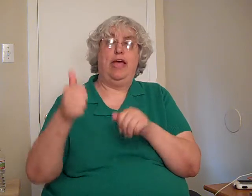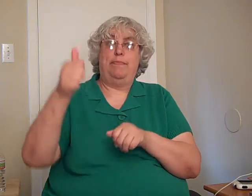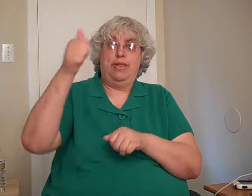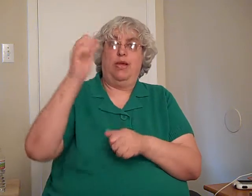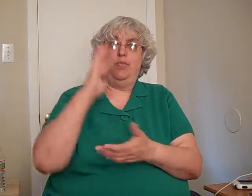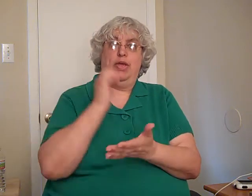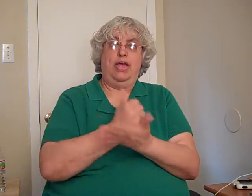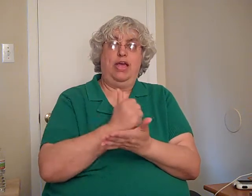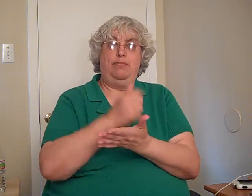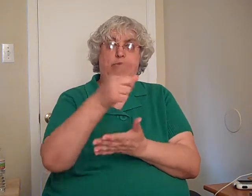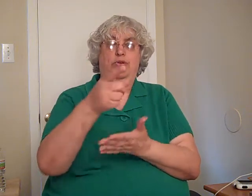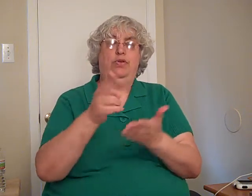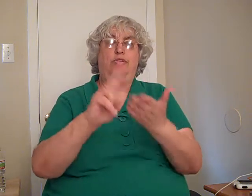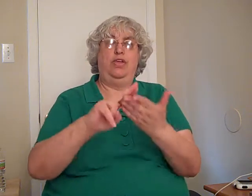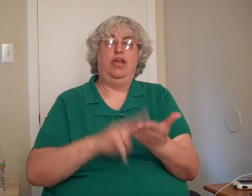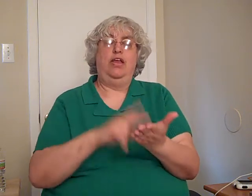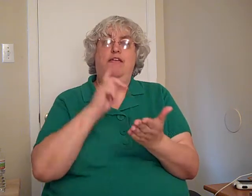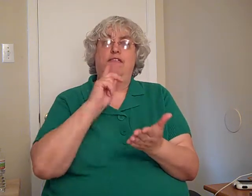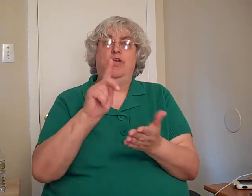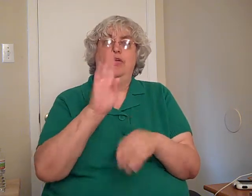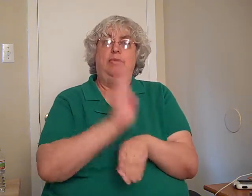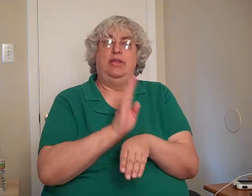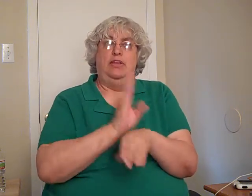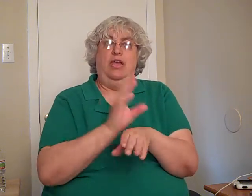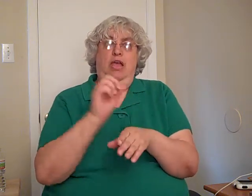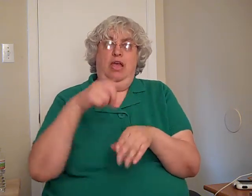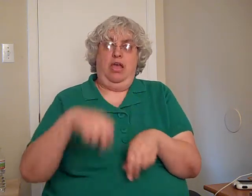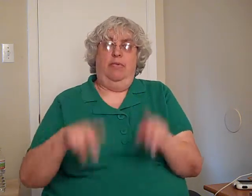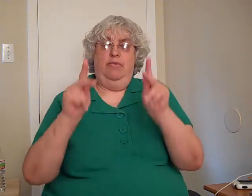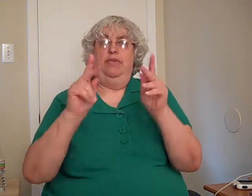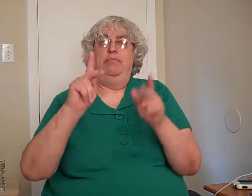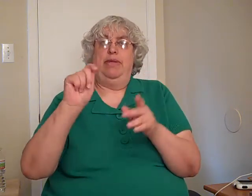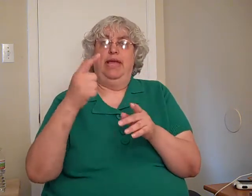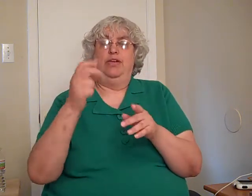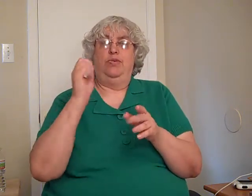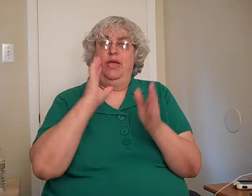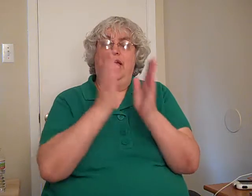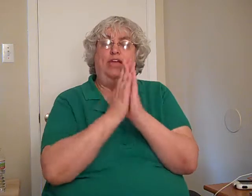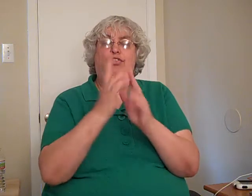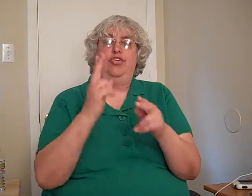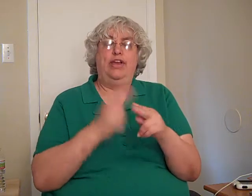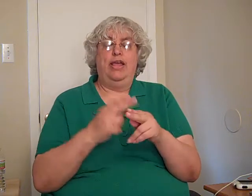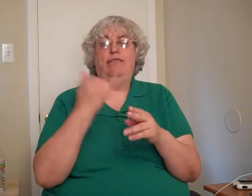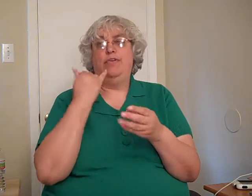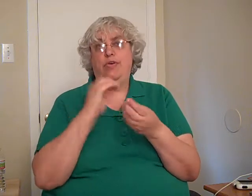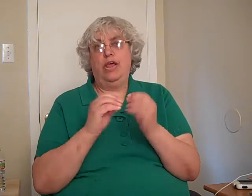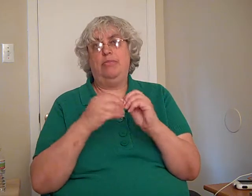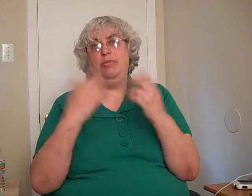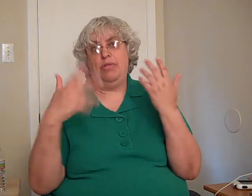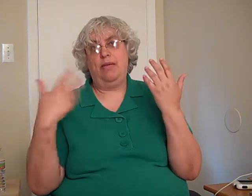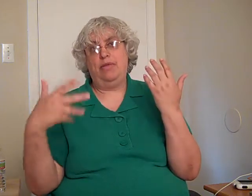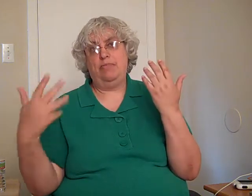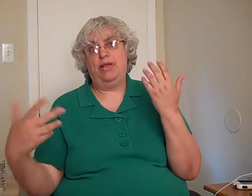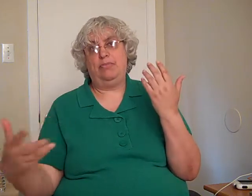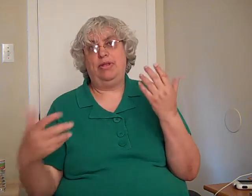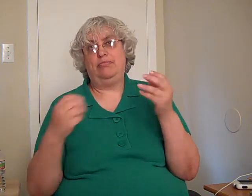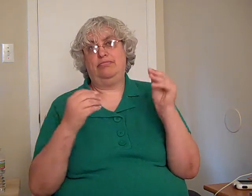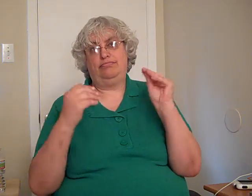when you sign up for your business opportunity, there is a page that's going to ask you for your name, your phone number, and information. Take a screenshot of